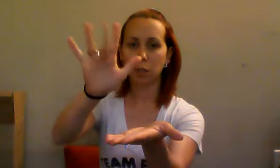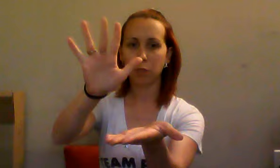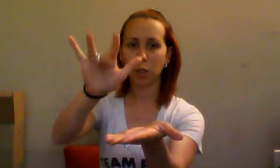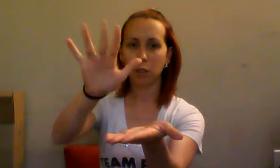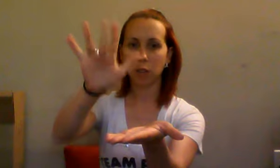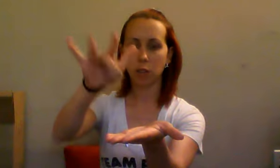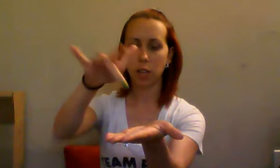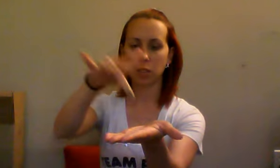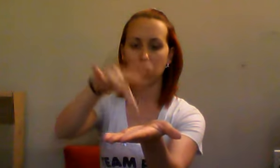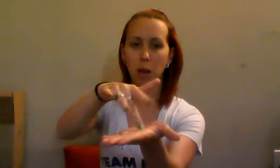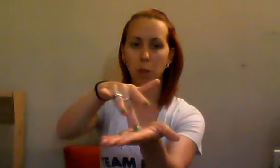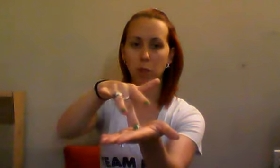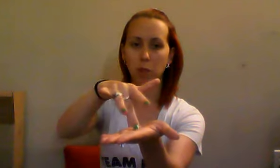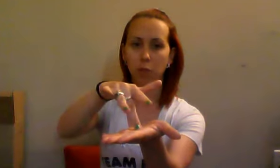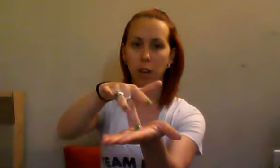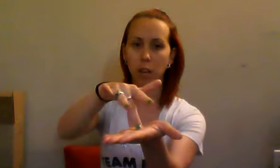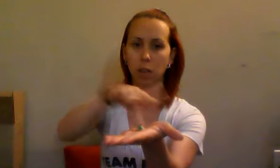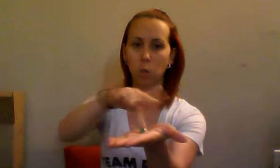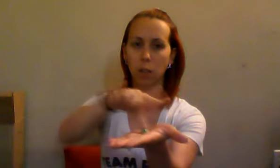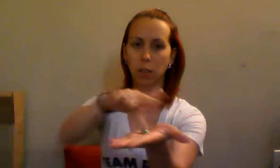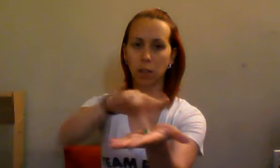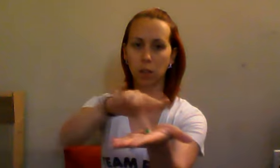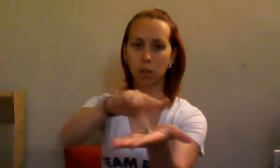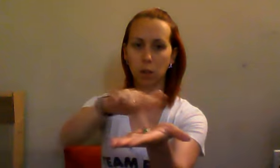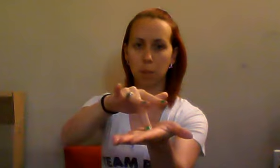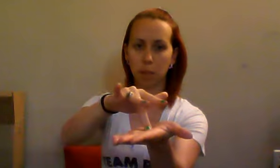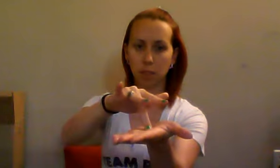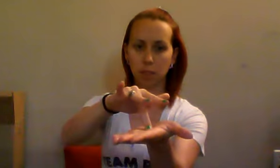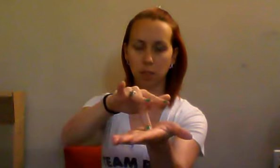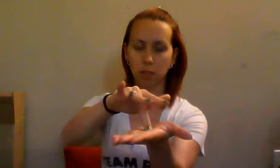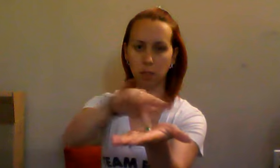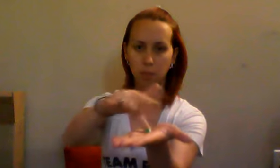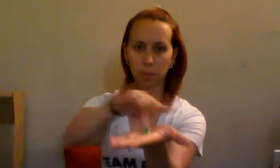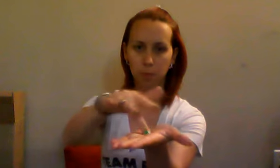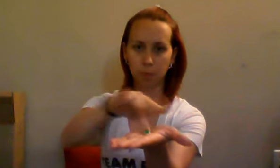finger of your other hand to the palm of your flat hand and wiggle it. Medicine.